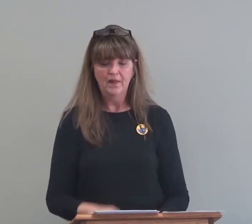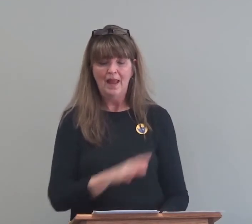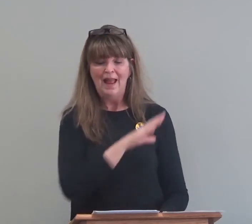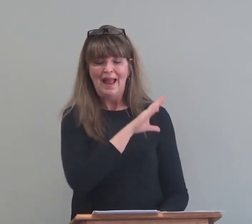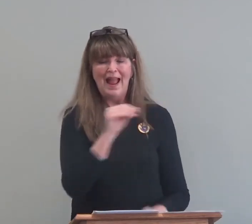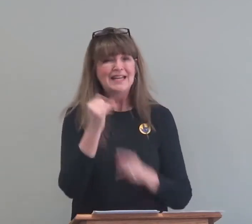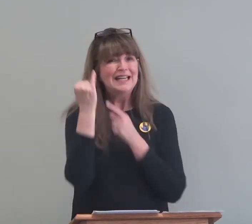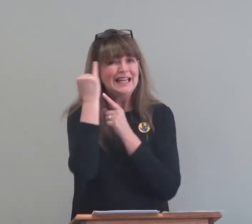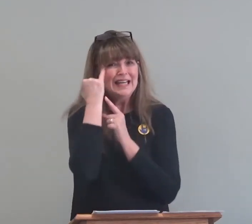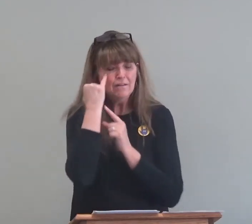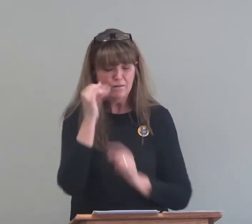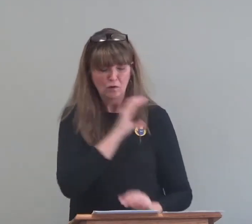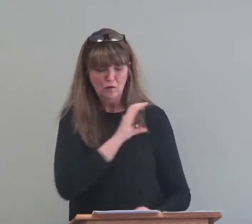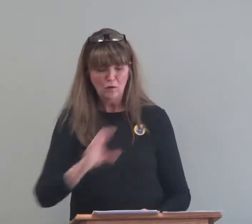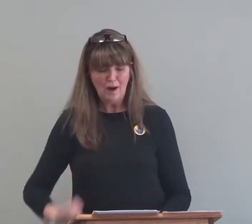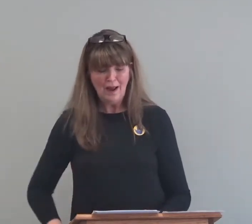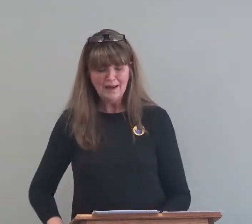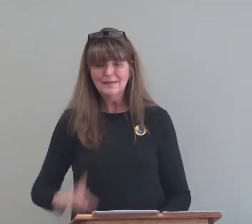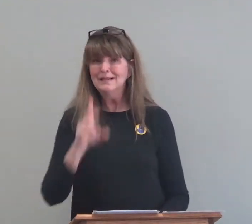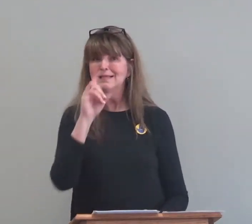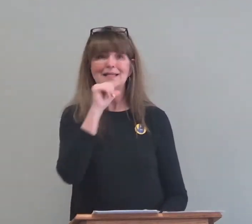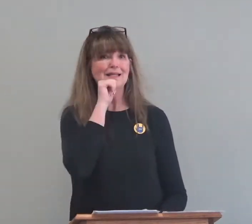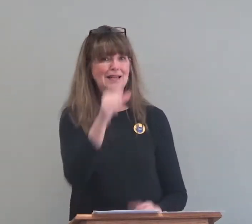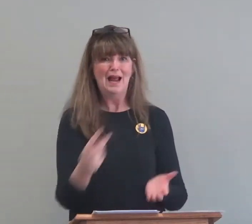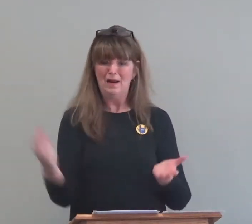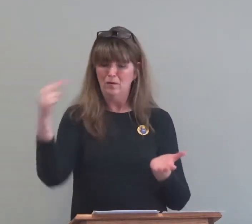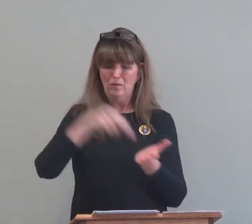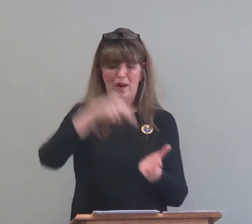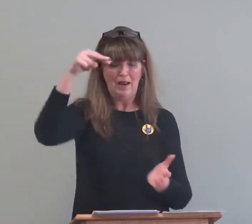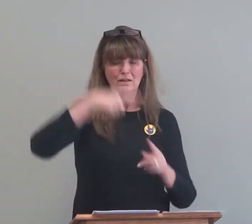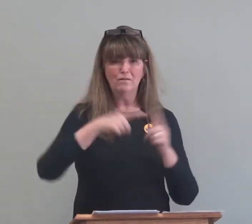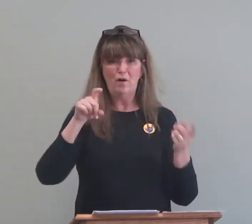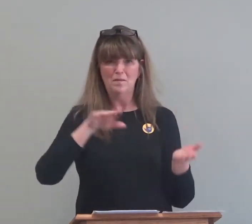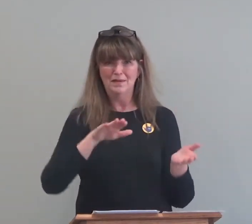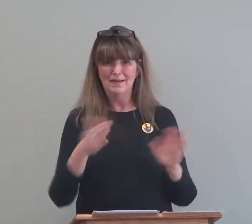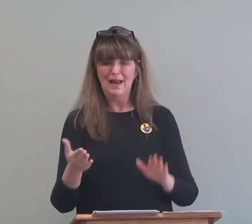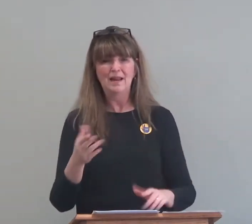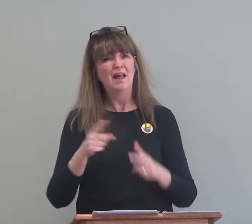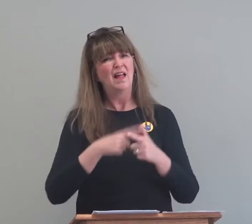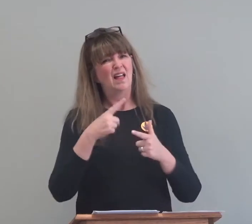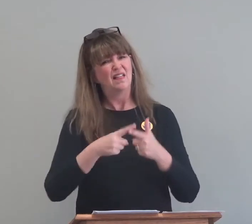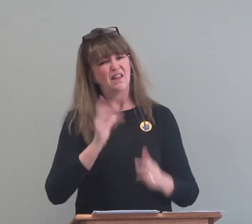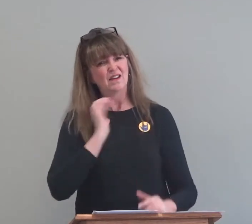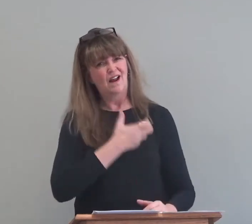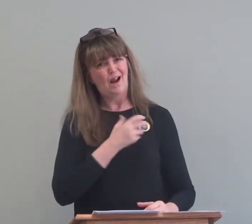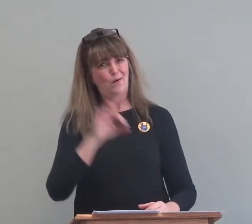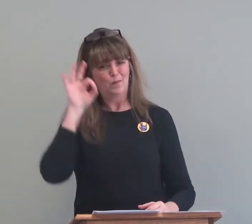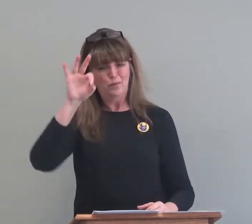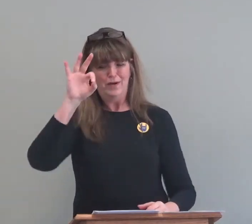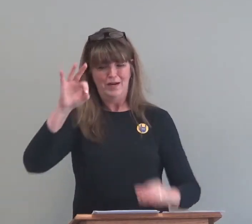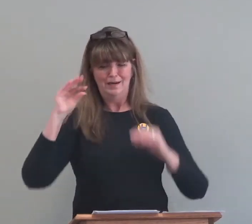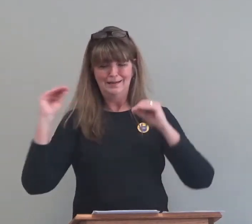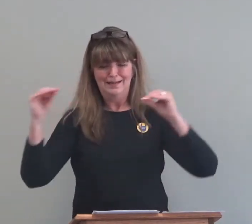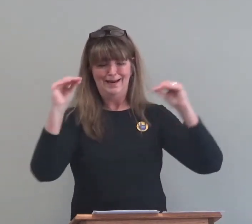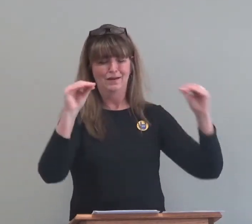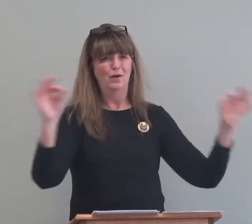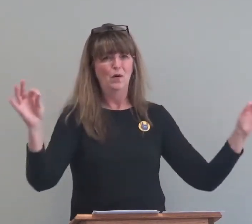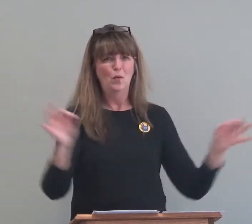writing, he says, if Christ had not risen from the dead, then